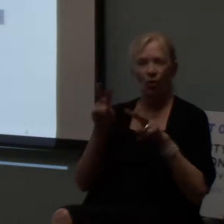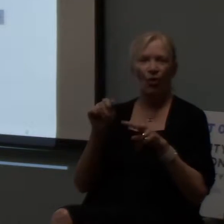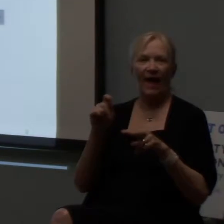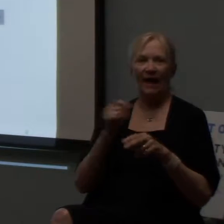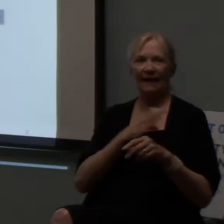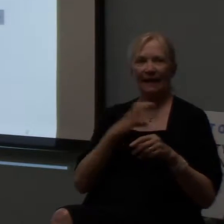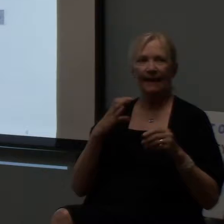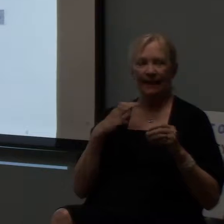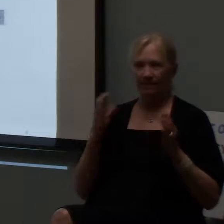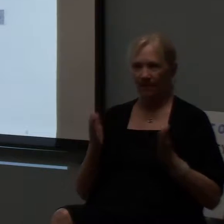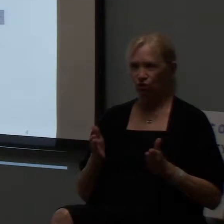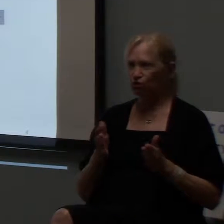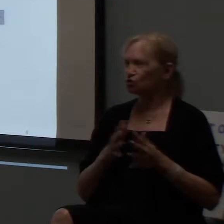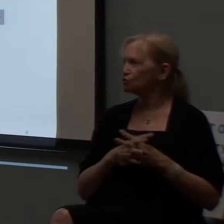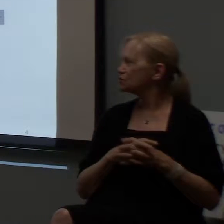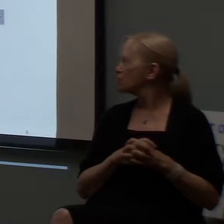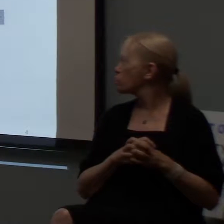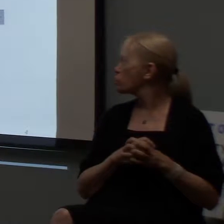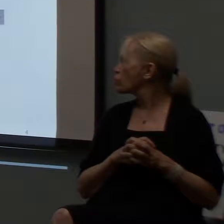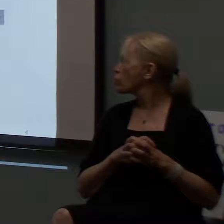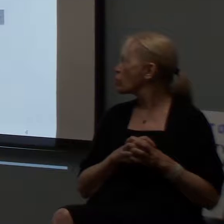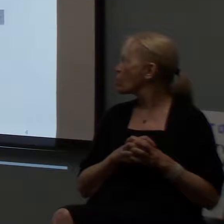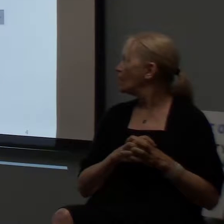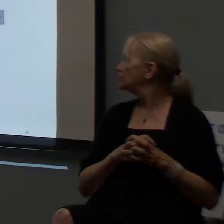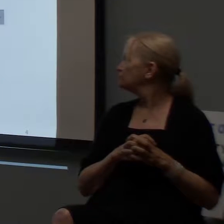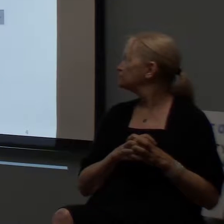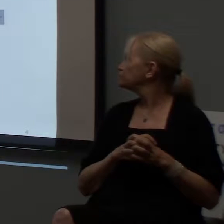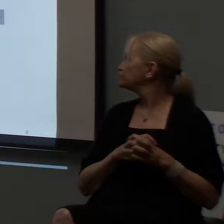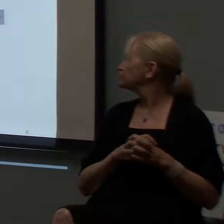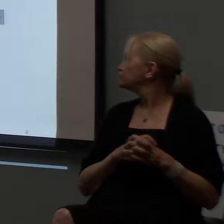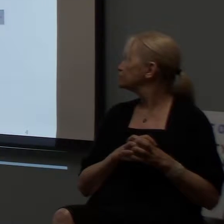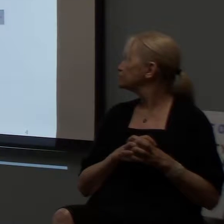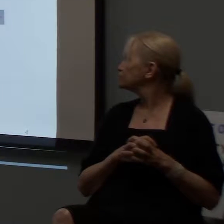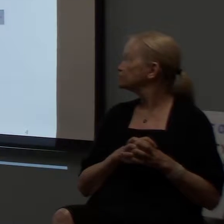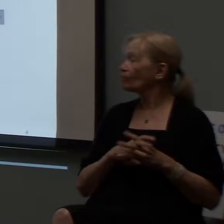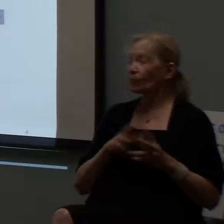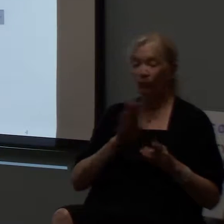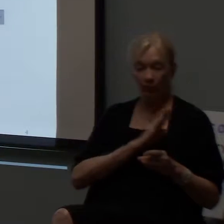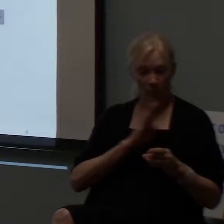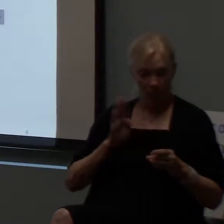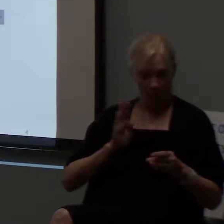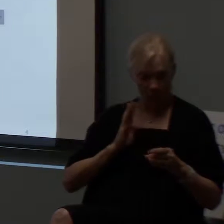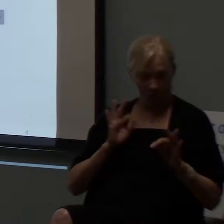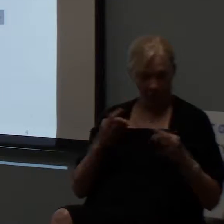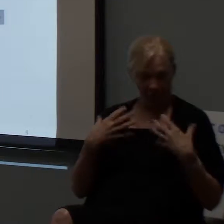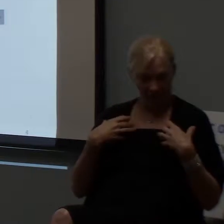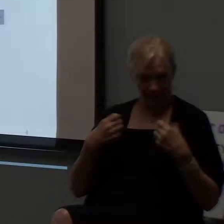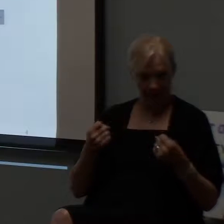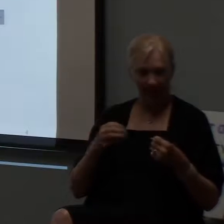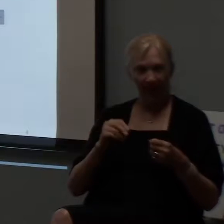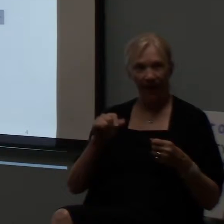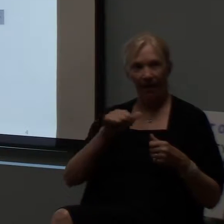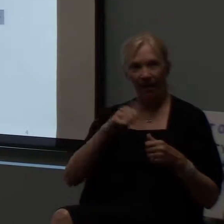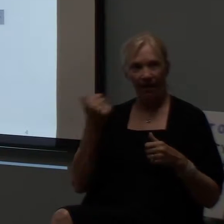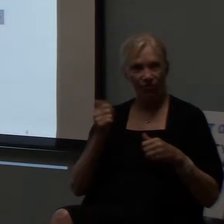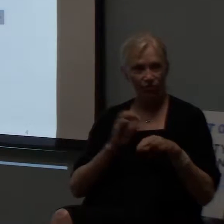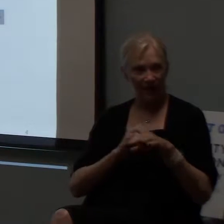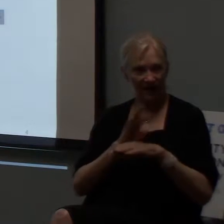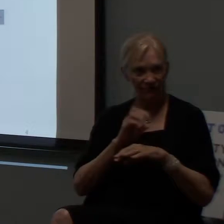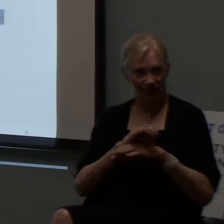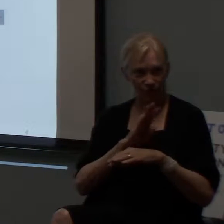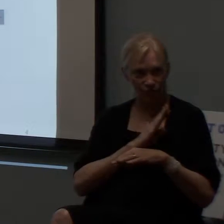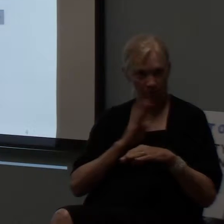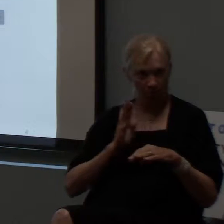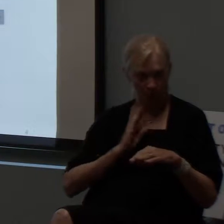commissioners' organization. So under the county commissioners are the Board of Health and other advisory boards and commissions. And the Board of Health is a